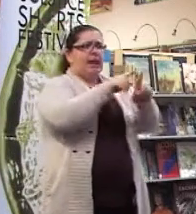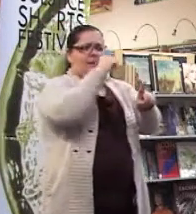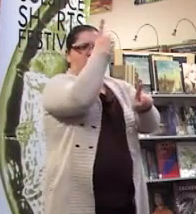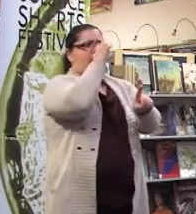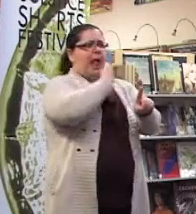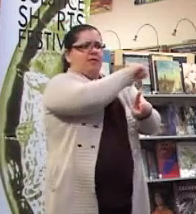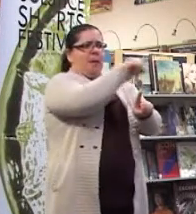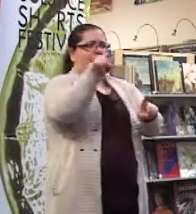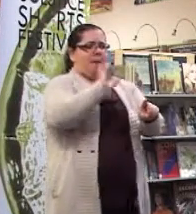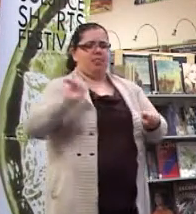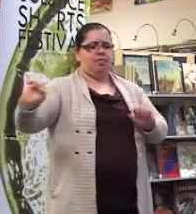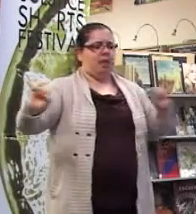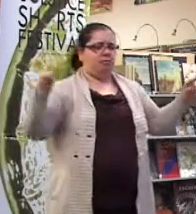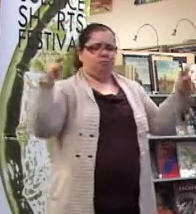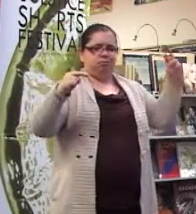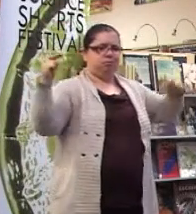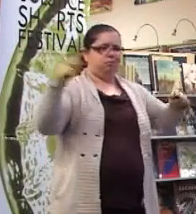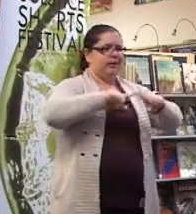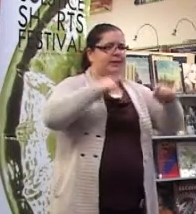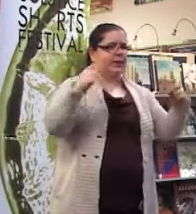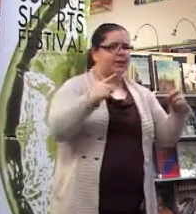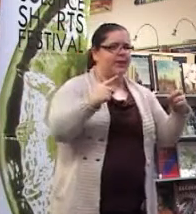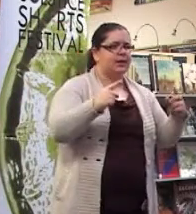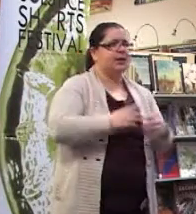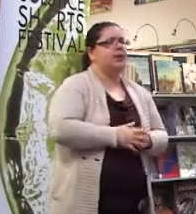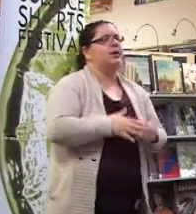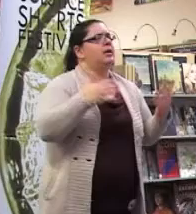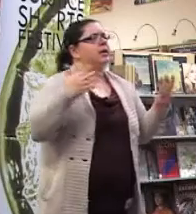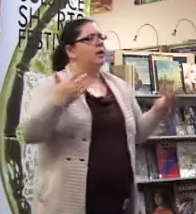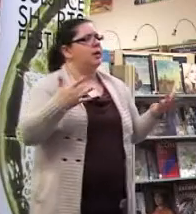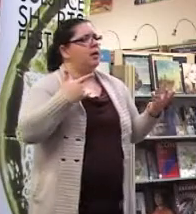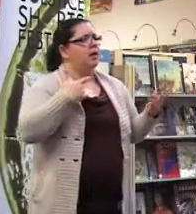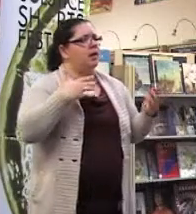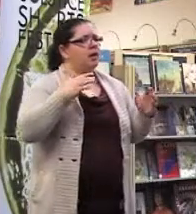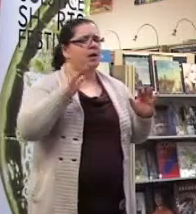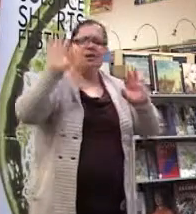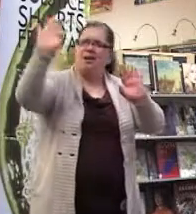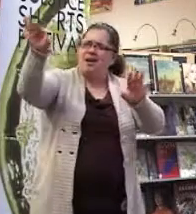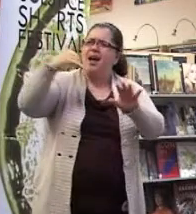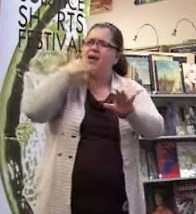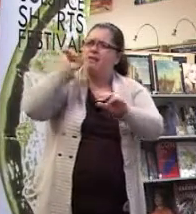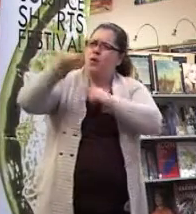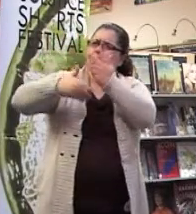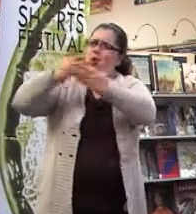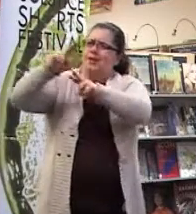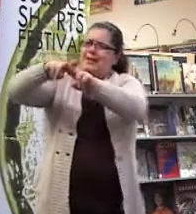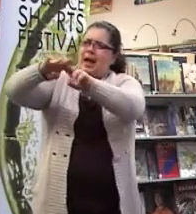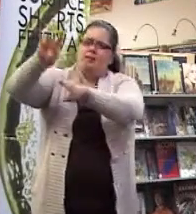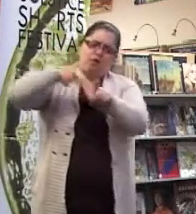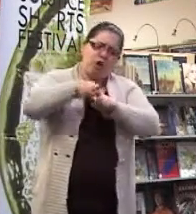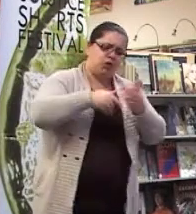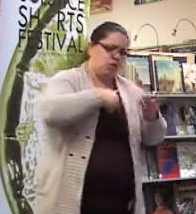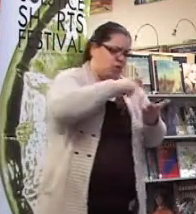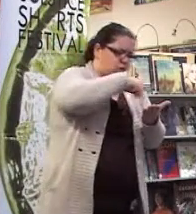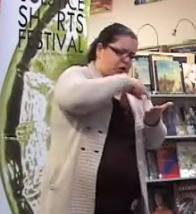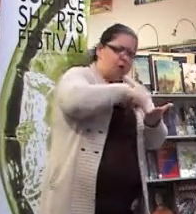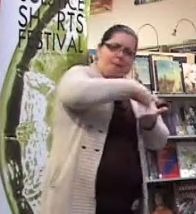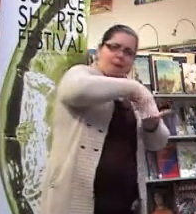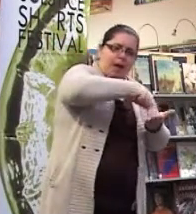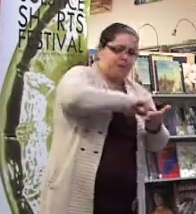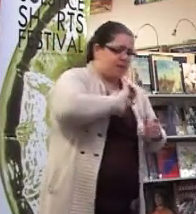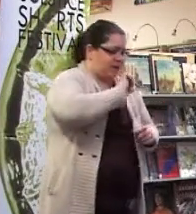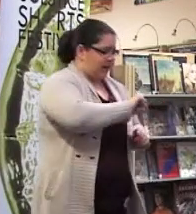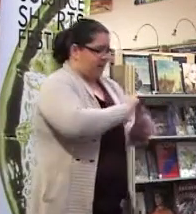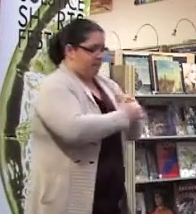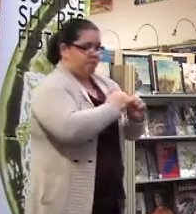textures, depending on where you're standing. Hello, then, I'm trying to read this girl's palm. Enough of your stories. Next, he examined